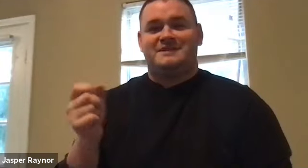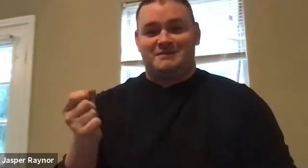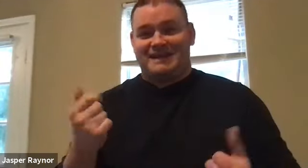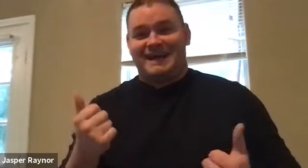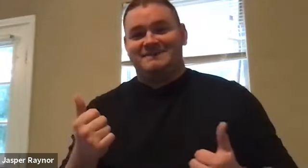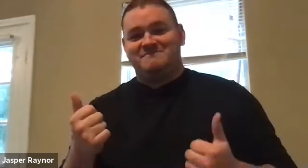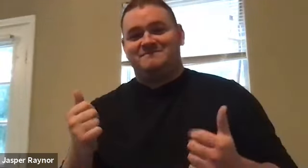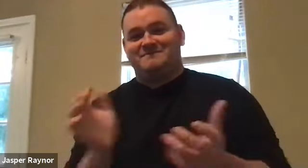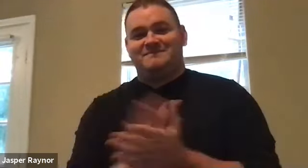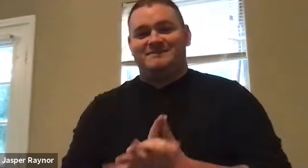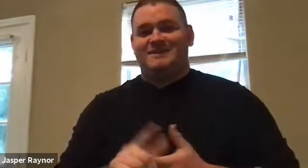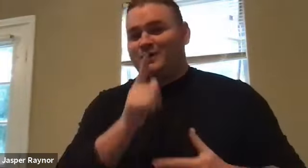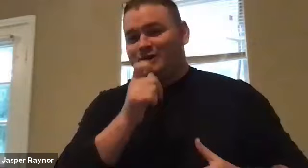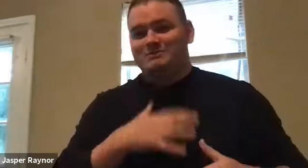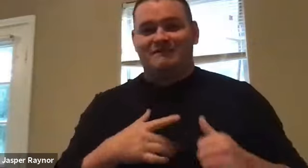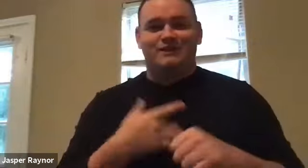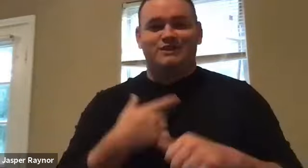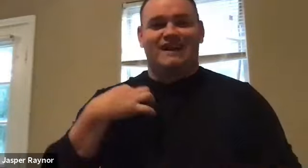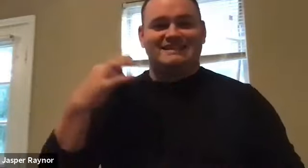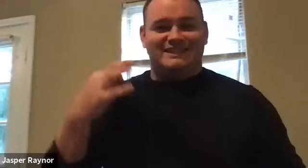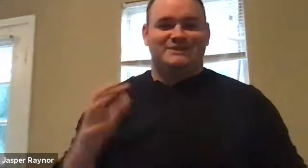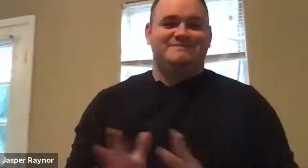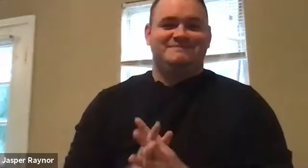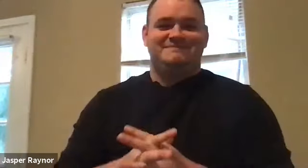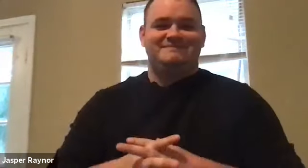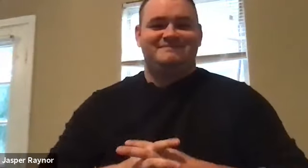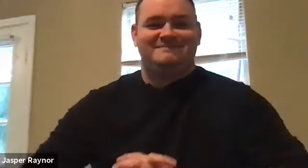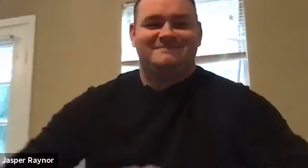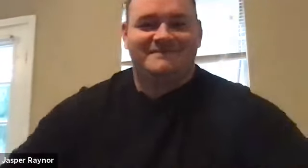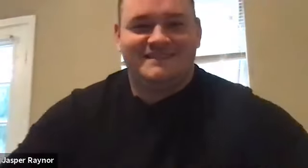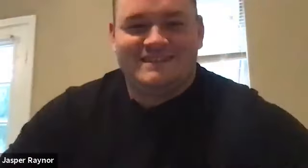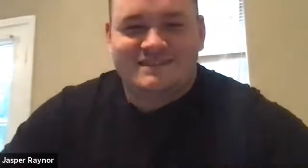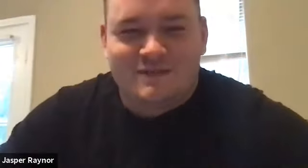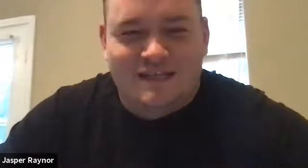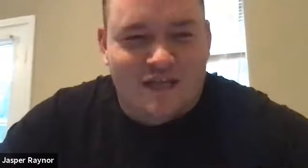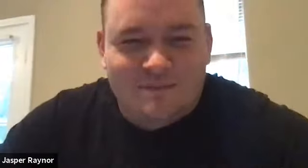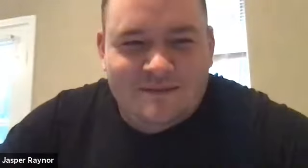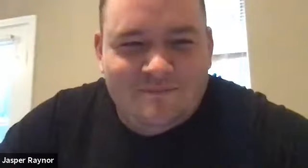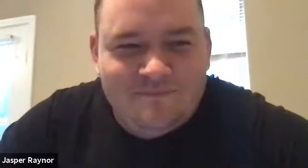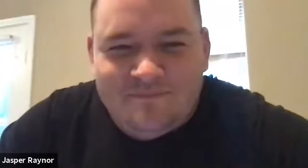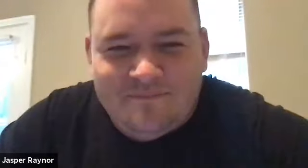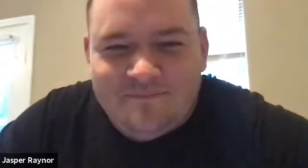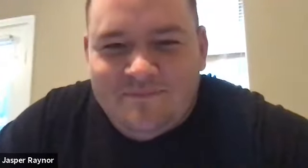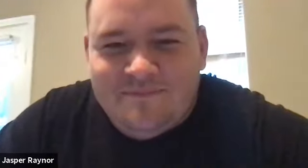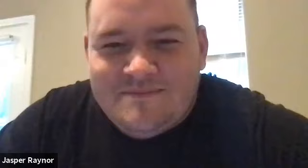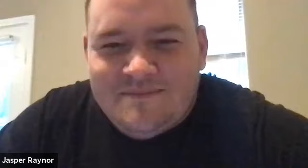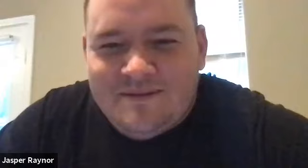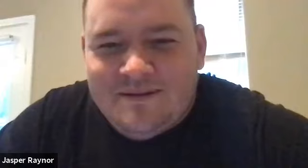Everybody got it? Who's my first volunteer? We got Jamie. I'll do it.